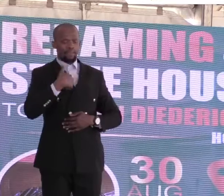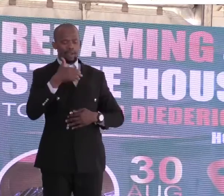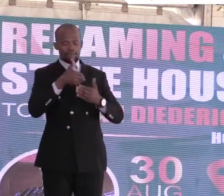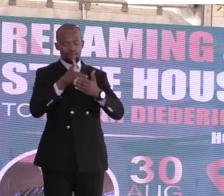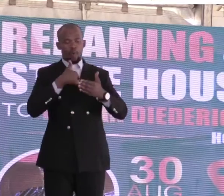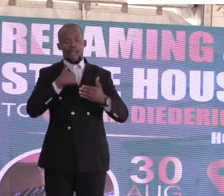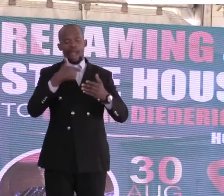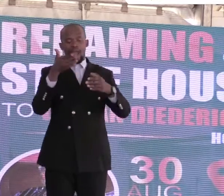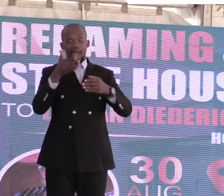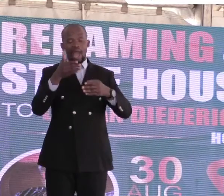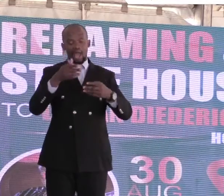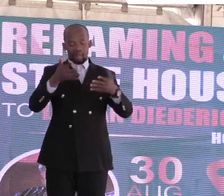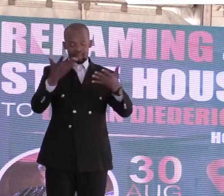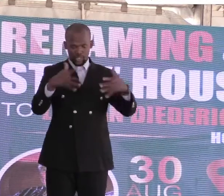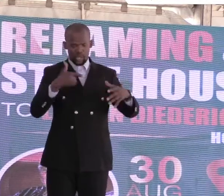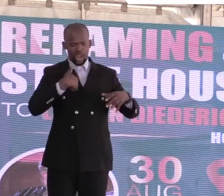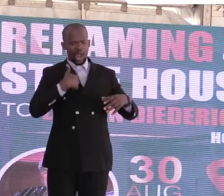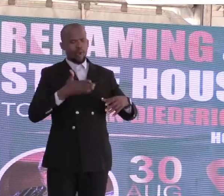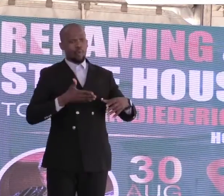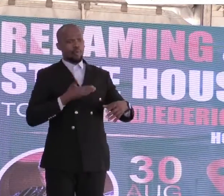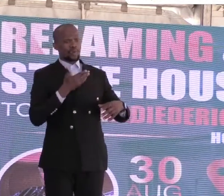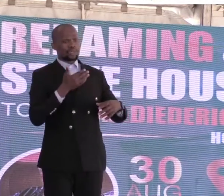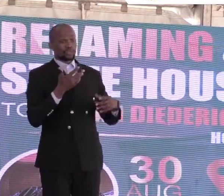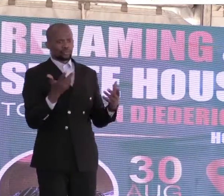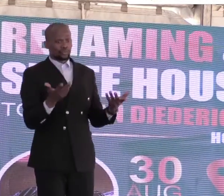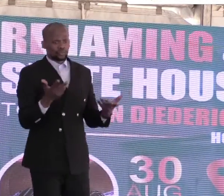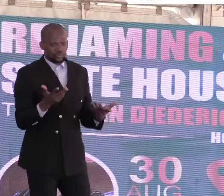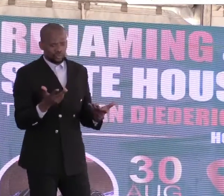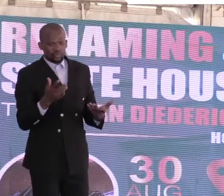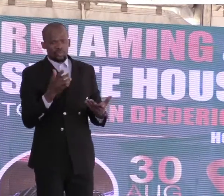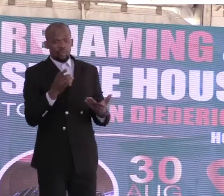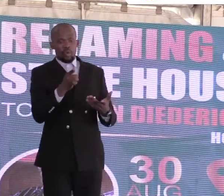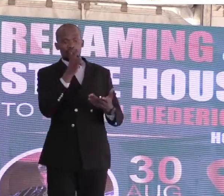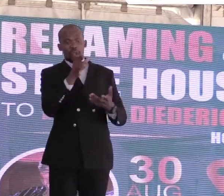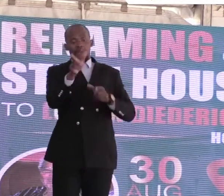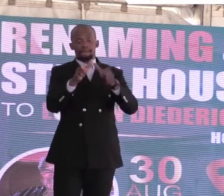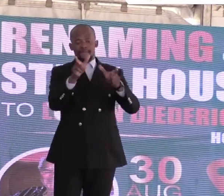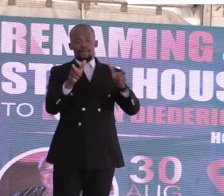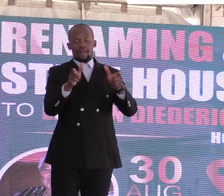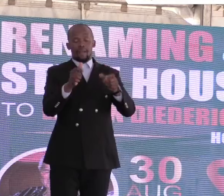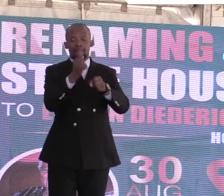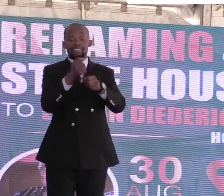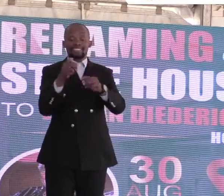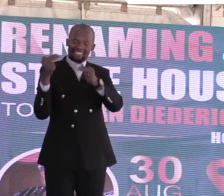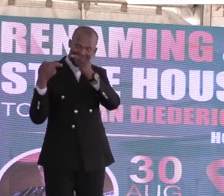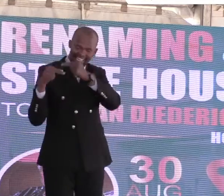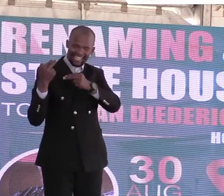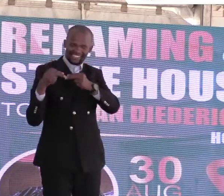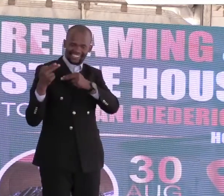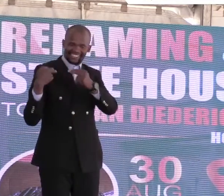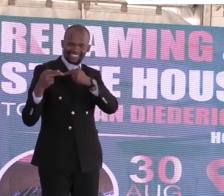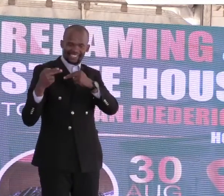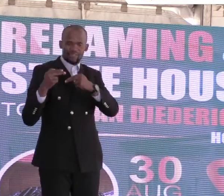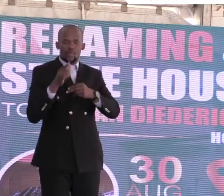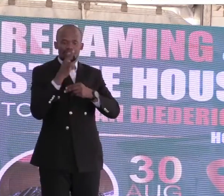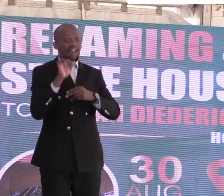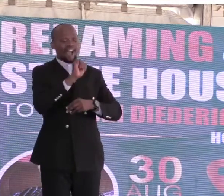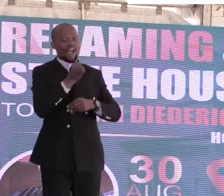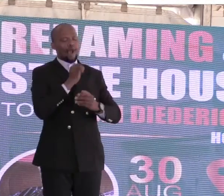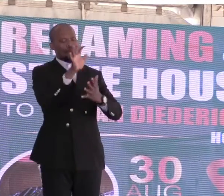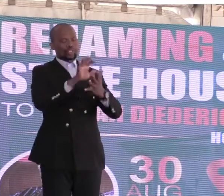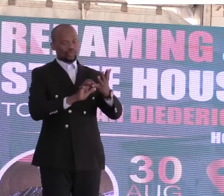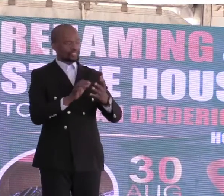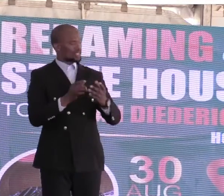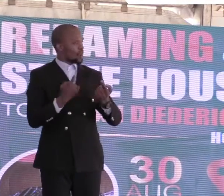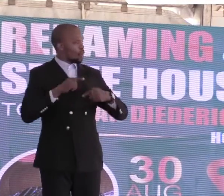I want to challenge our creatives, historians, and authors to ensure we tell our own stories. We need